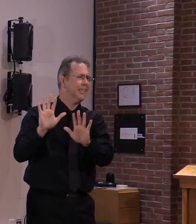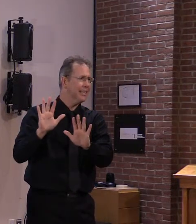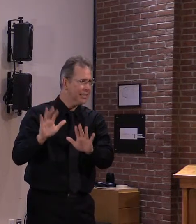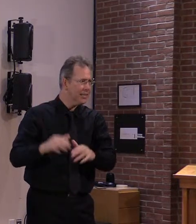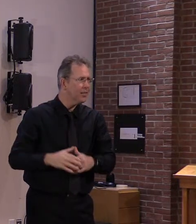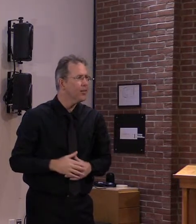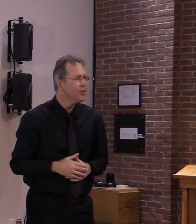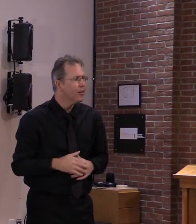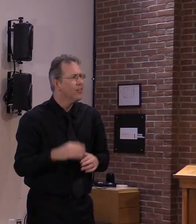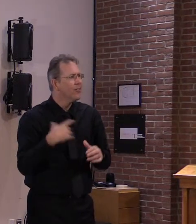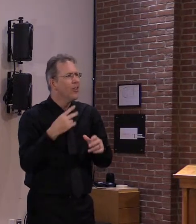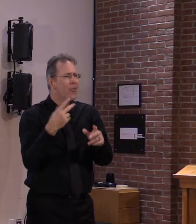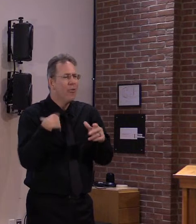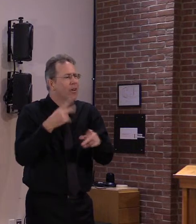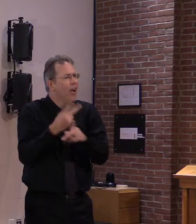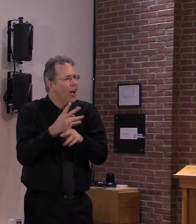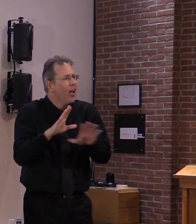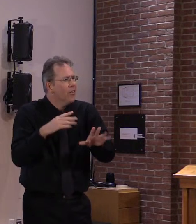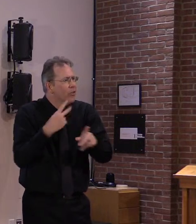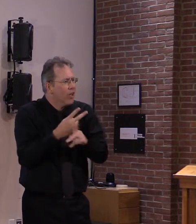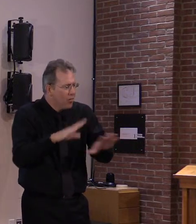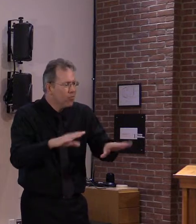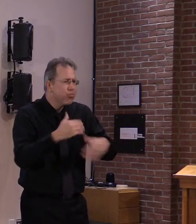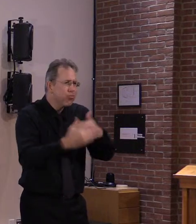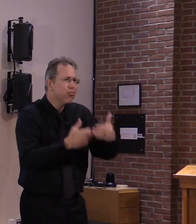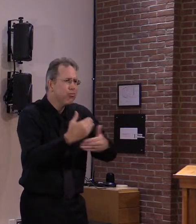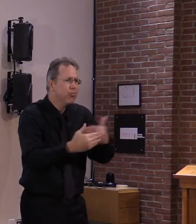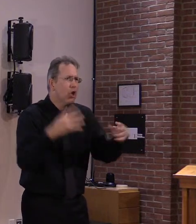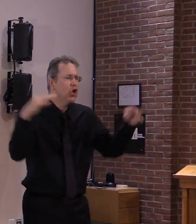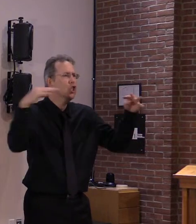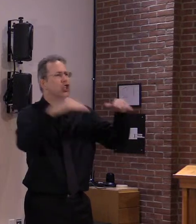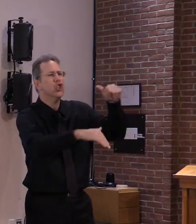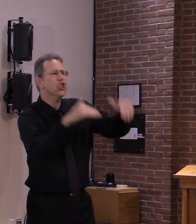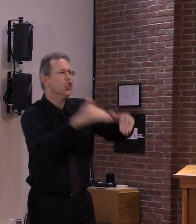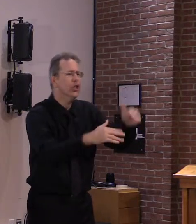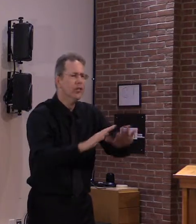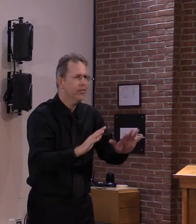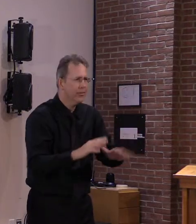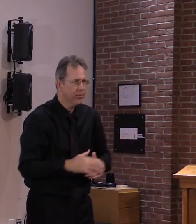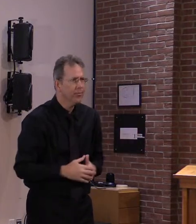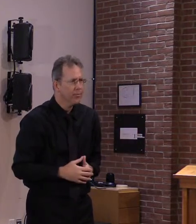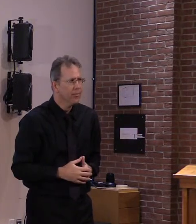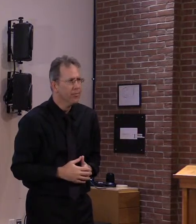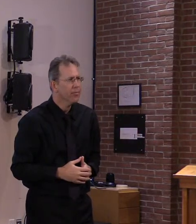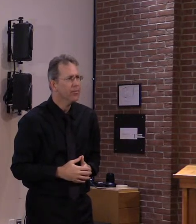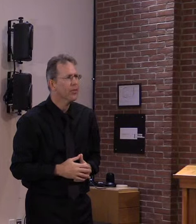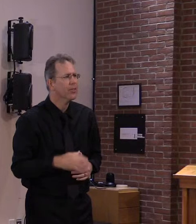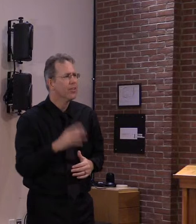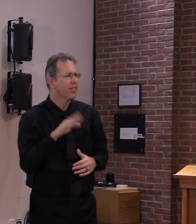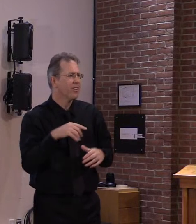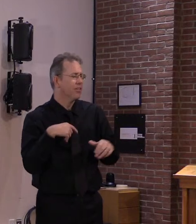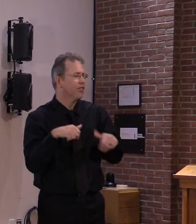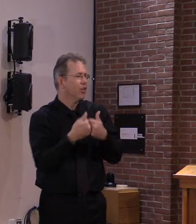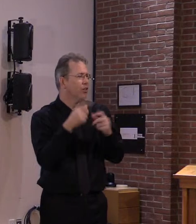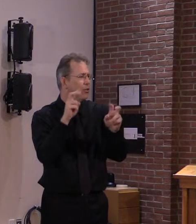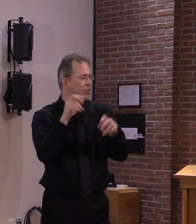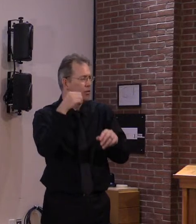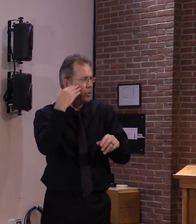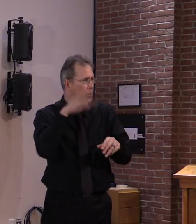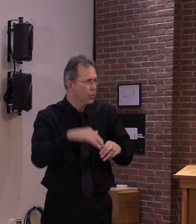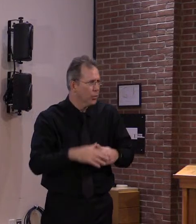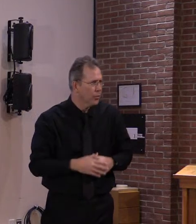or were there agencies like St. Albans, Swanton Police, Sheriff, federal agencies, or any drug task force that have